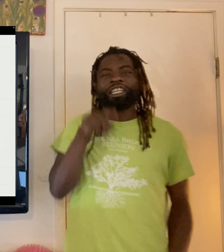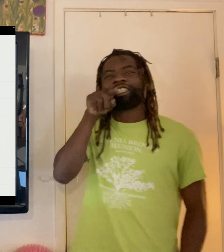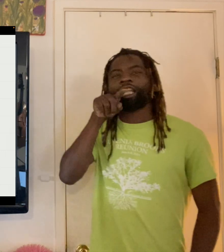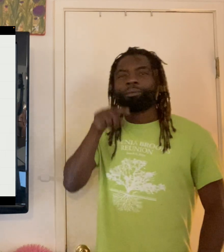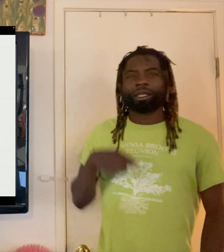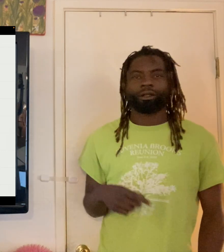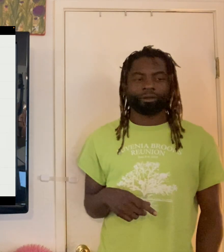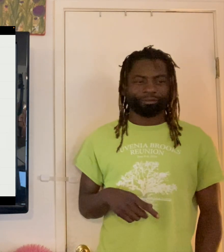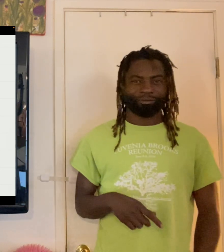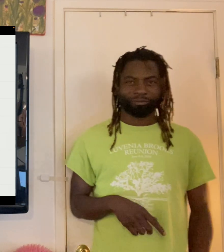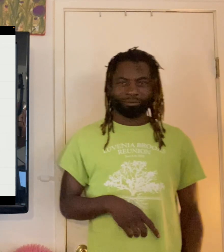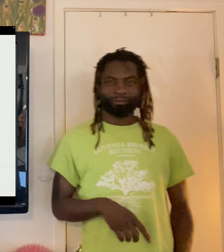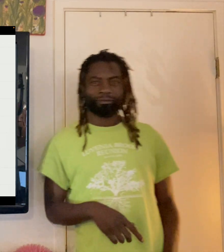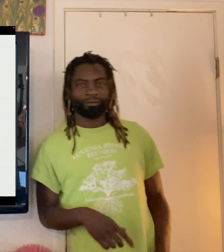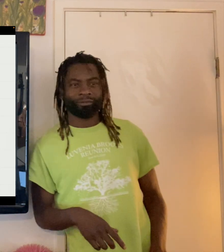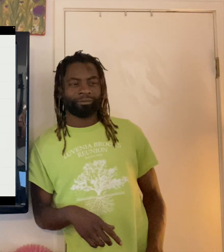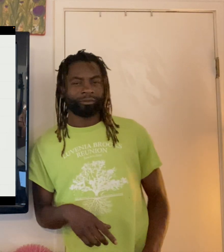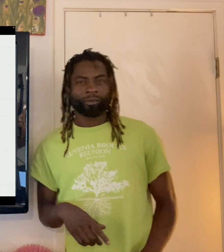a salamander!